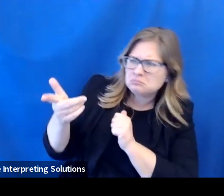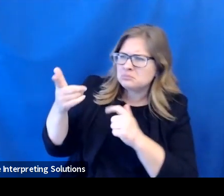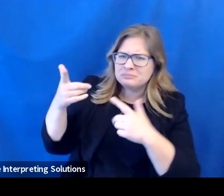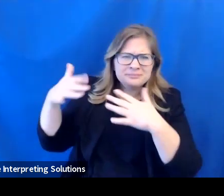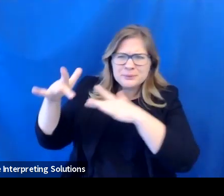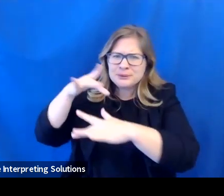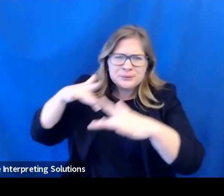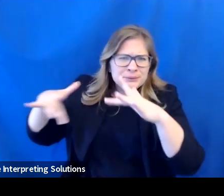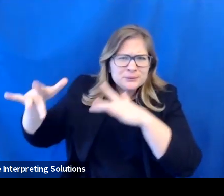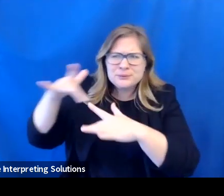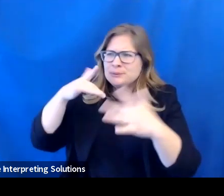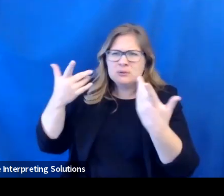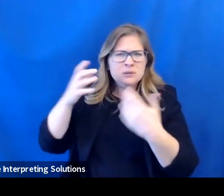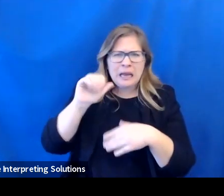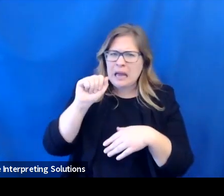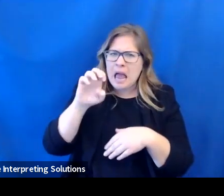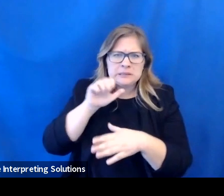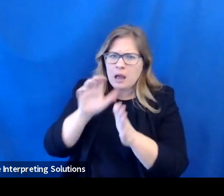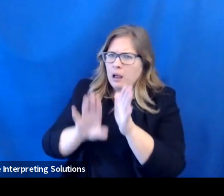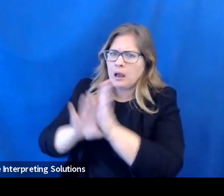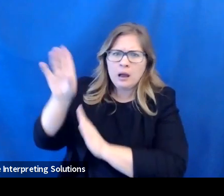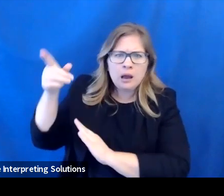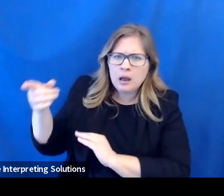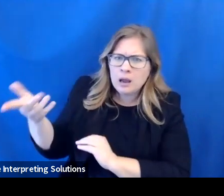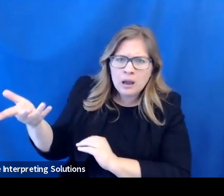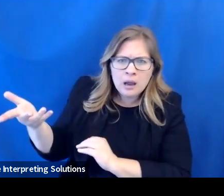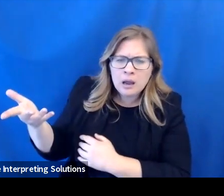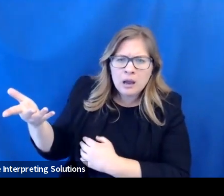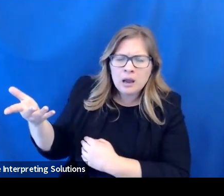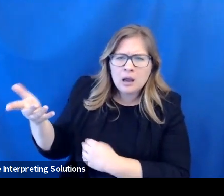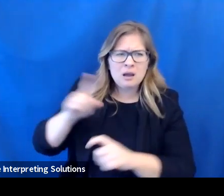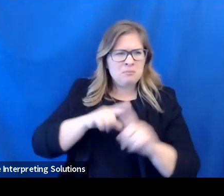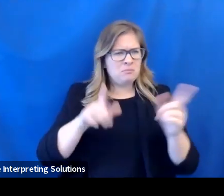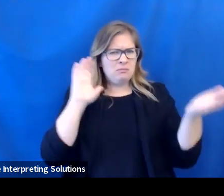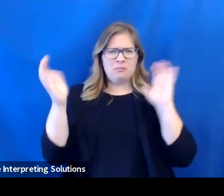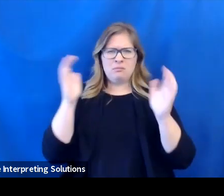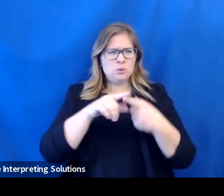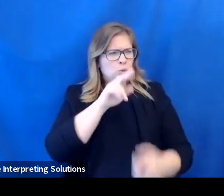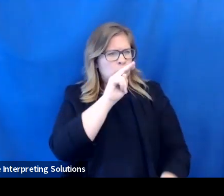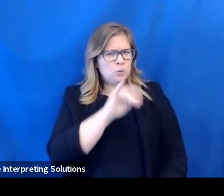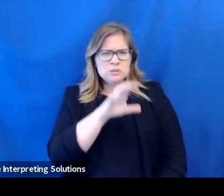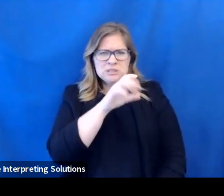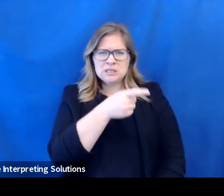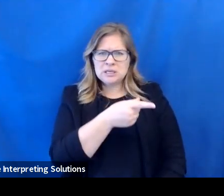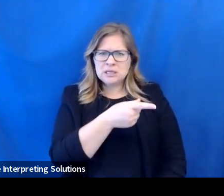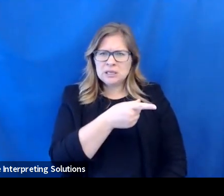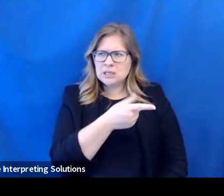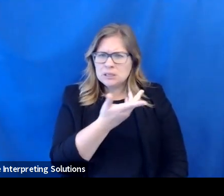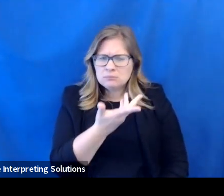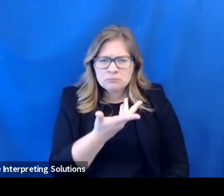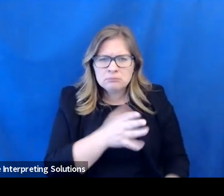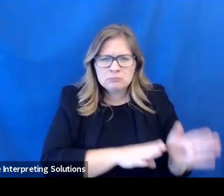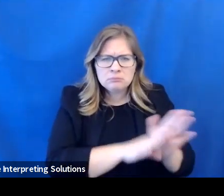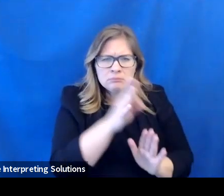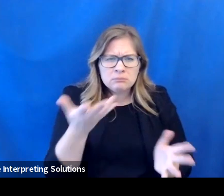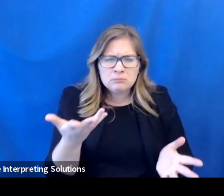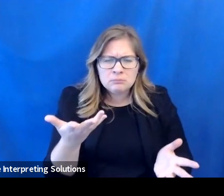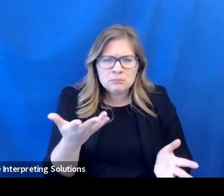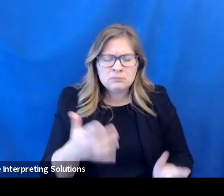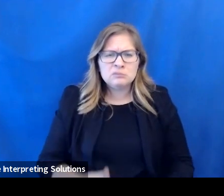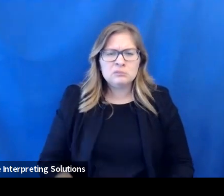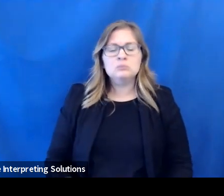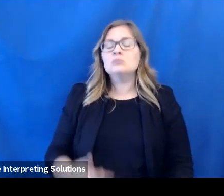that. Do you want to urge people not to get into a false sense of security? Is that surge coming? I'll open it up to